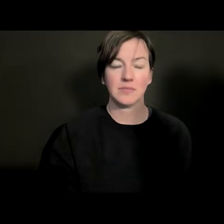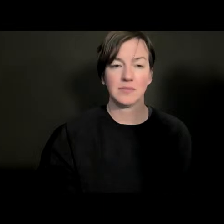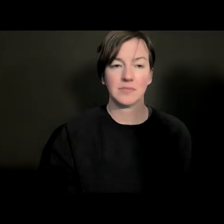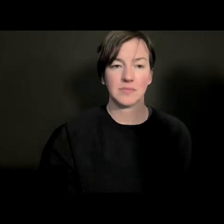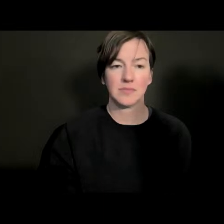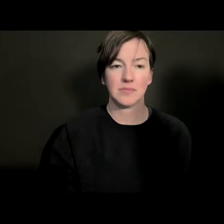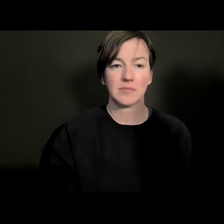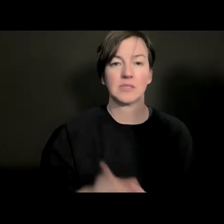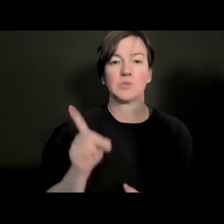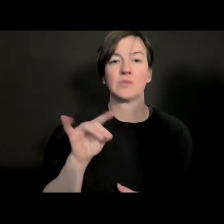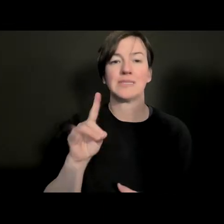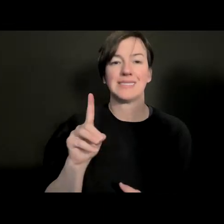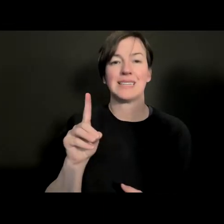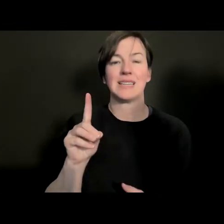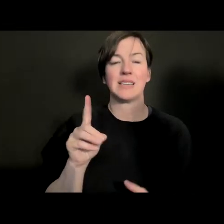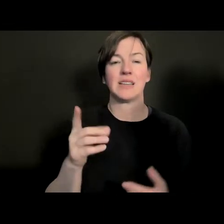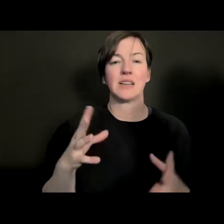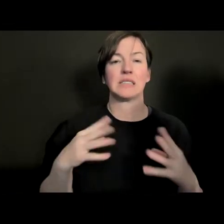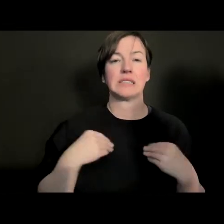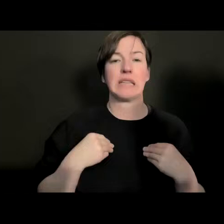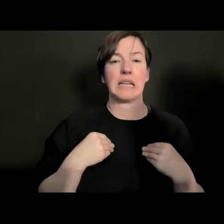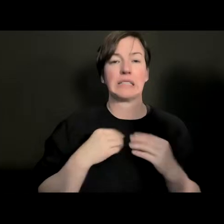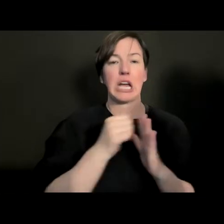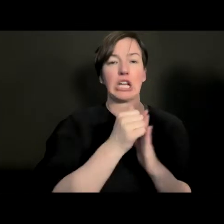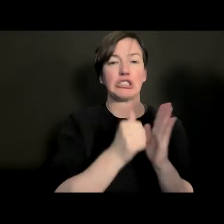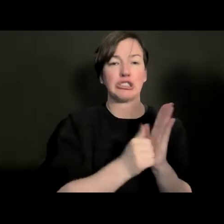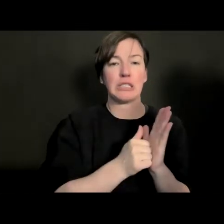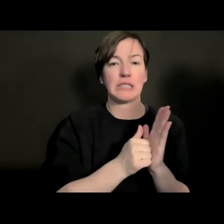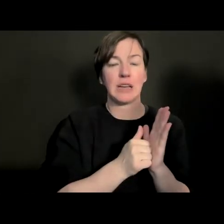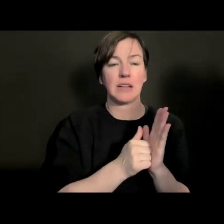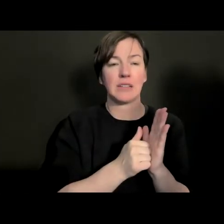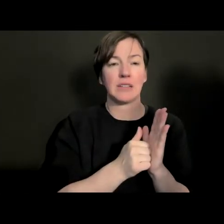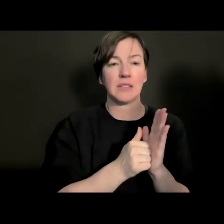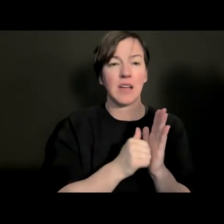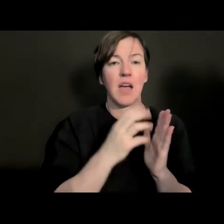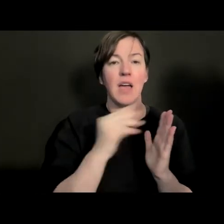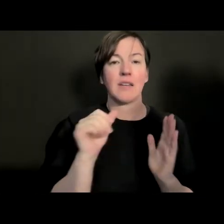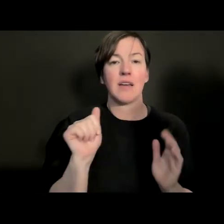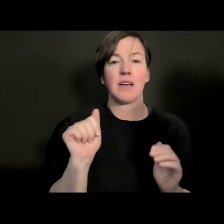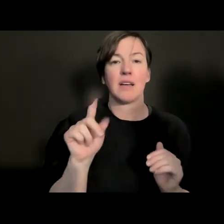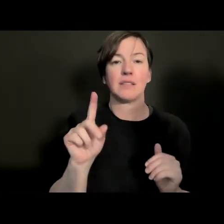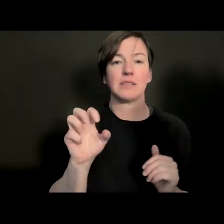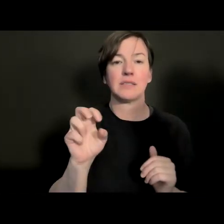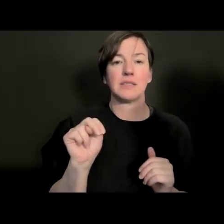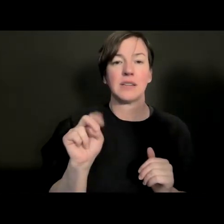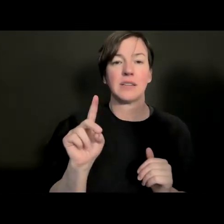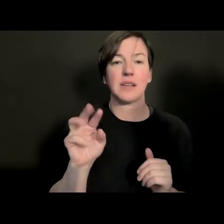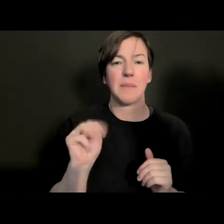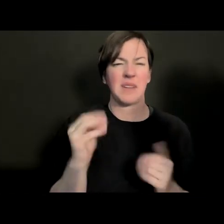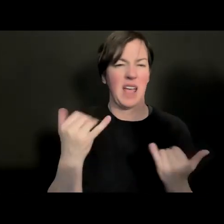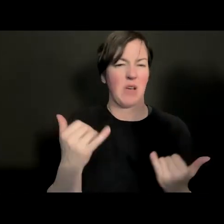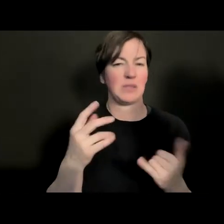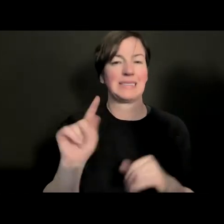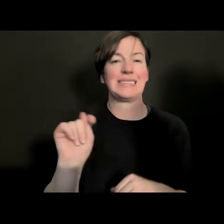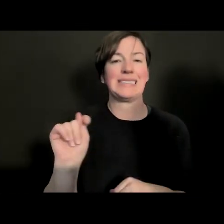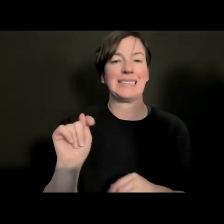we did the consent agenda and we actually are Did moving. one. We did the addendum. We're on T2. Okay.